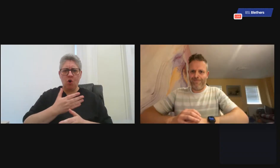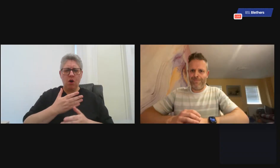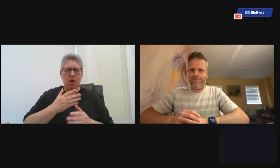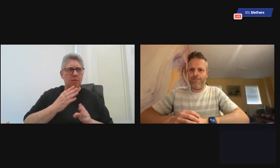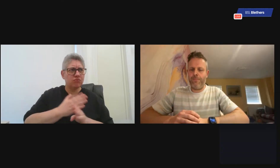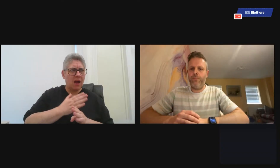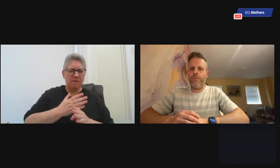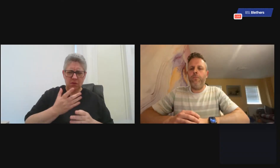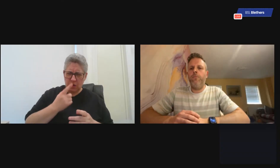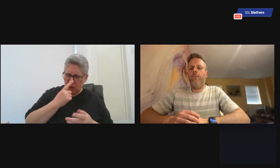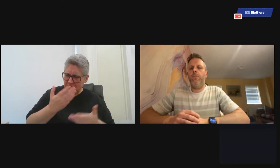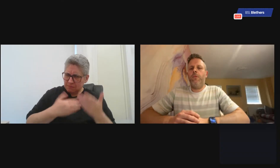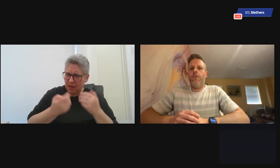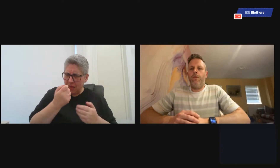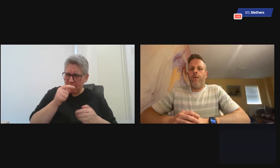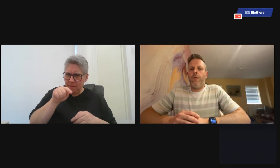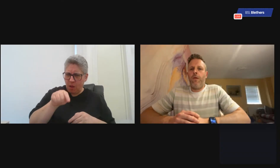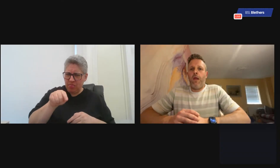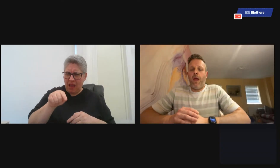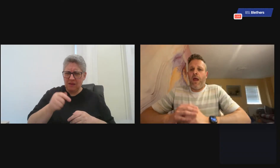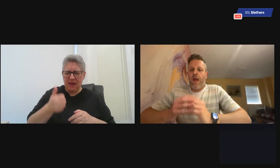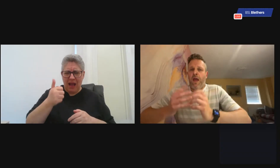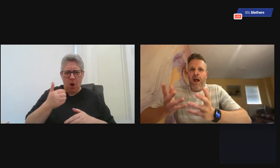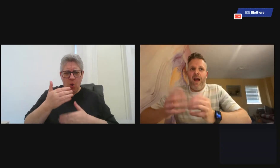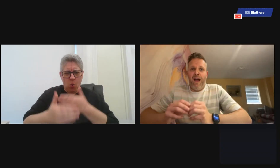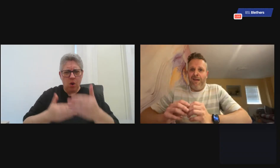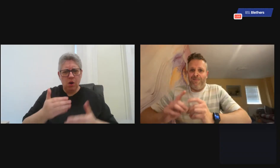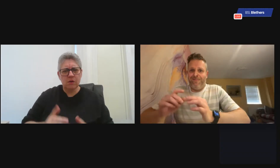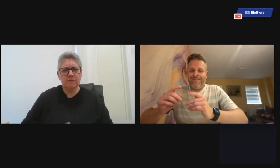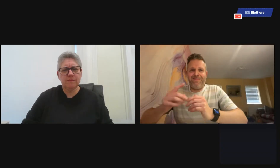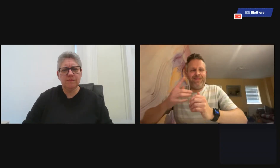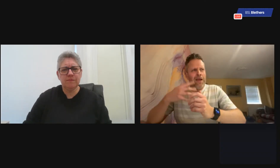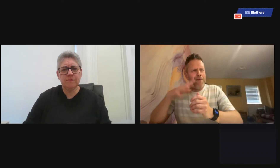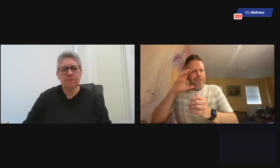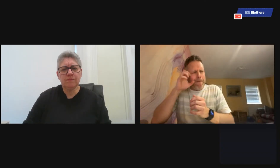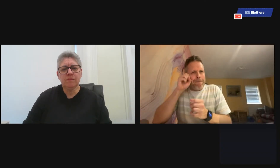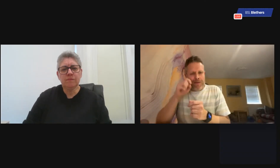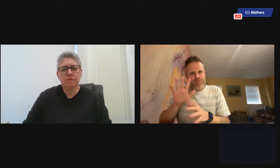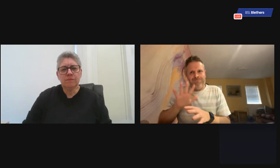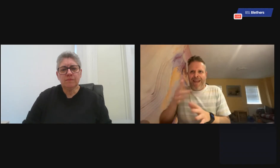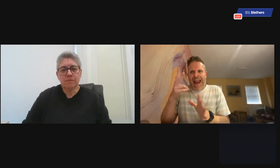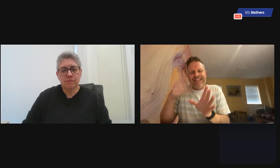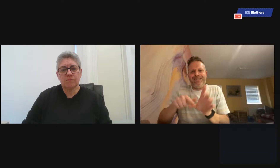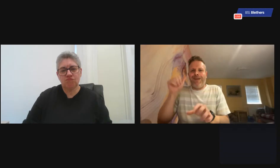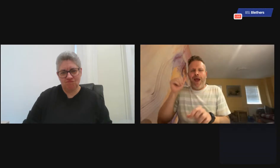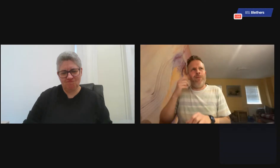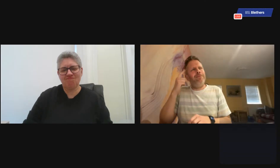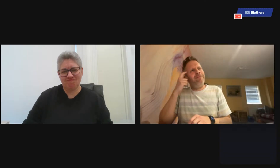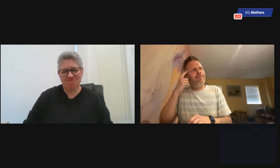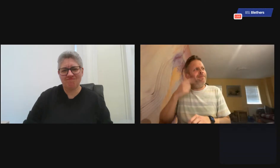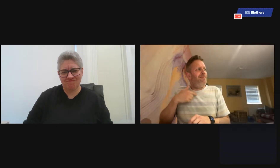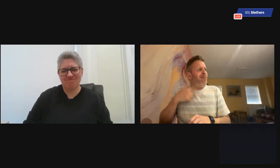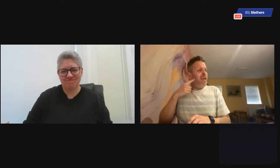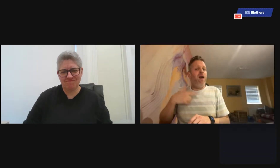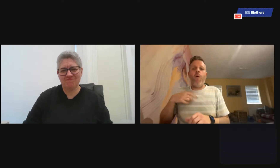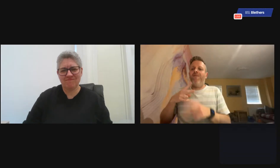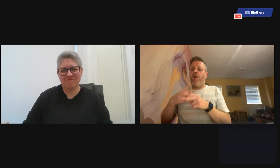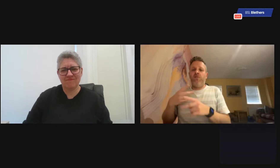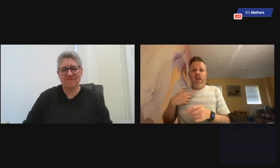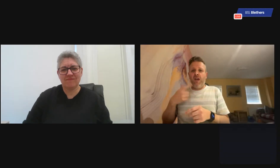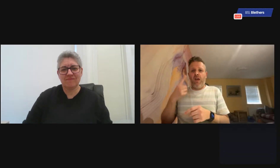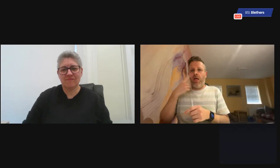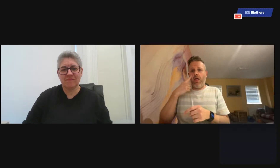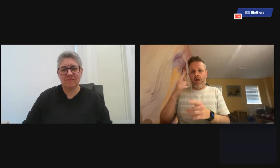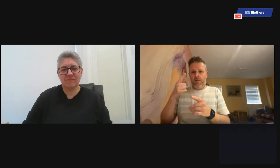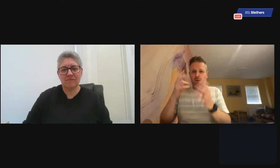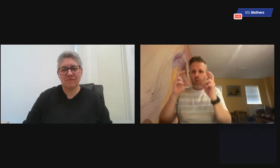comes next? Where do you go? Do you go to a local authority? Do you go to a private agency? What happens? Tell us more about that. I'm trying to remember actually. Well, it was about 8 years